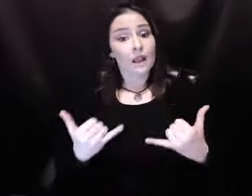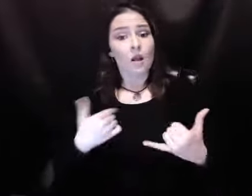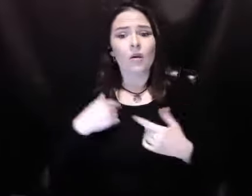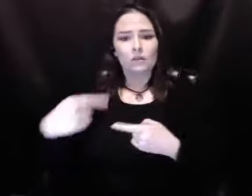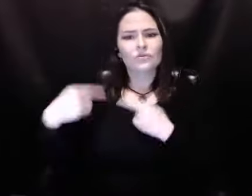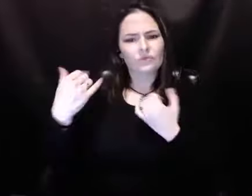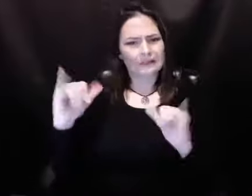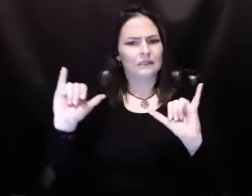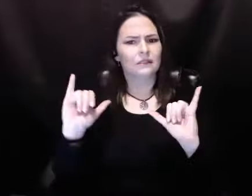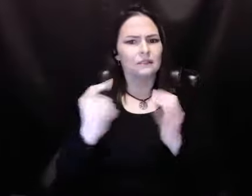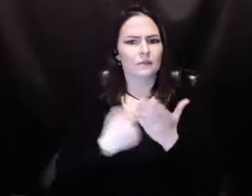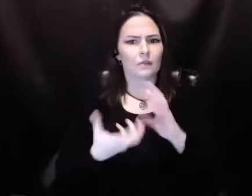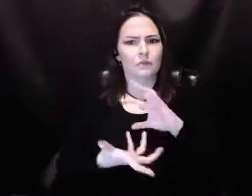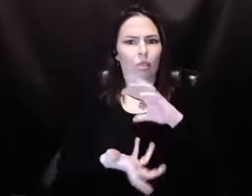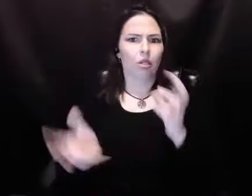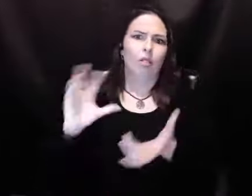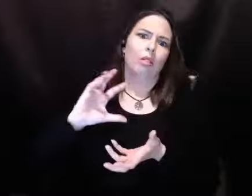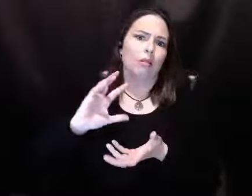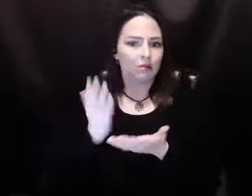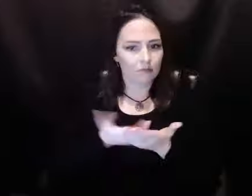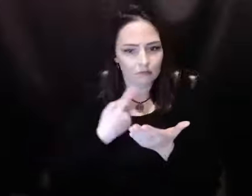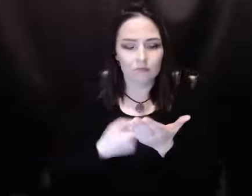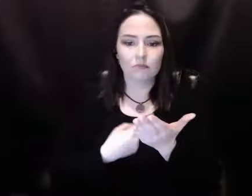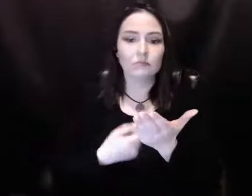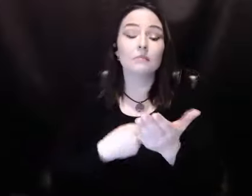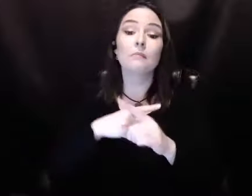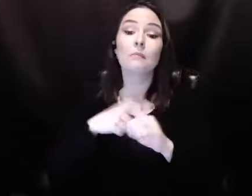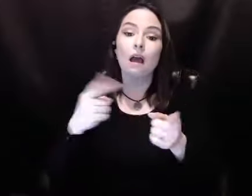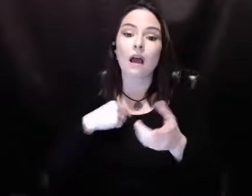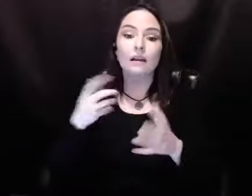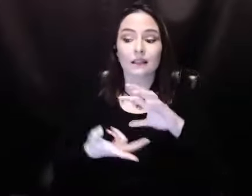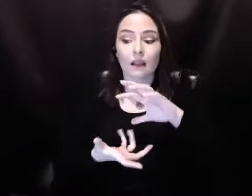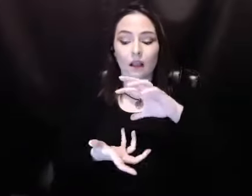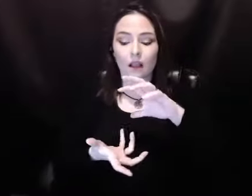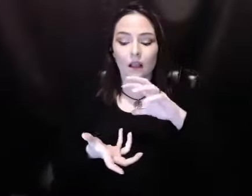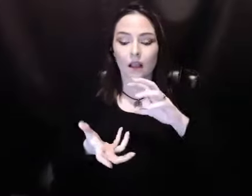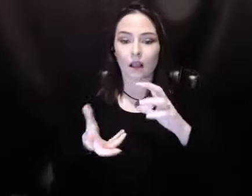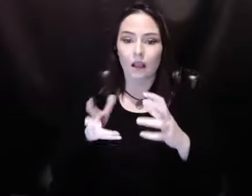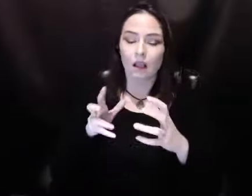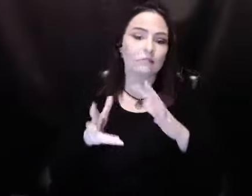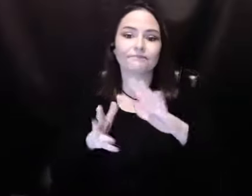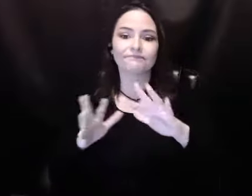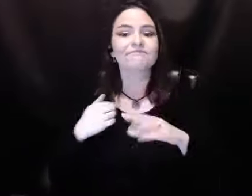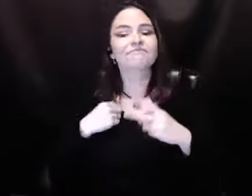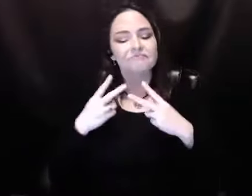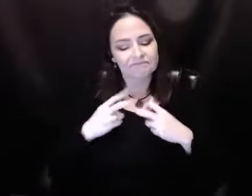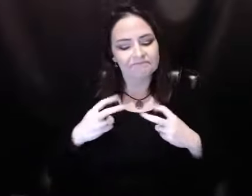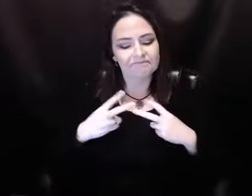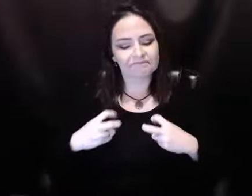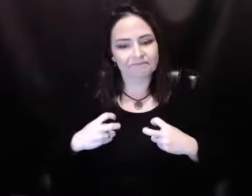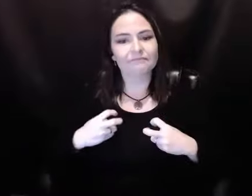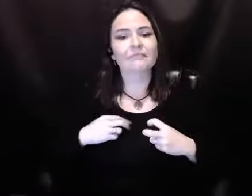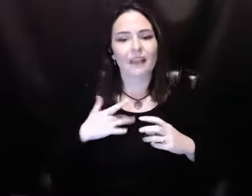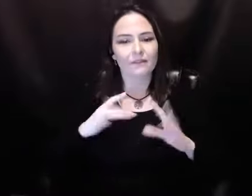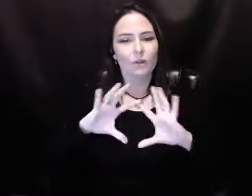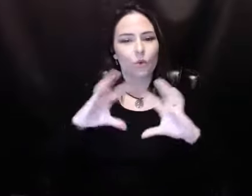All those traits I had also ignored. Talent, optimism, self-discipline turned out to be my truly positive qualities.